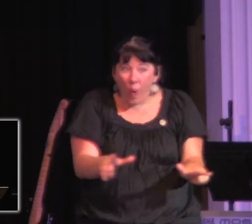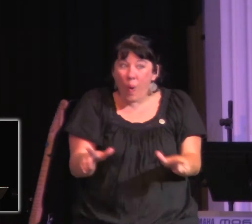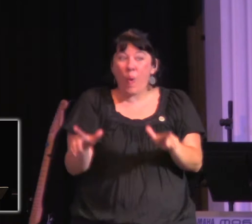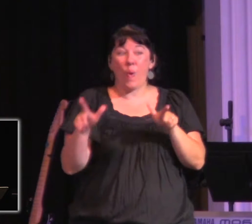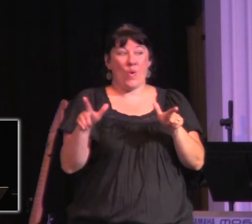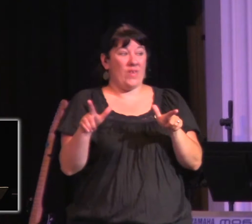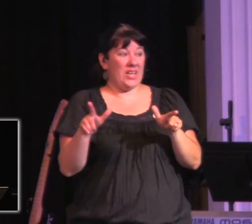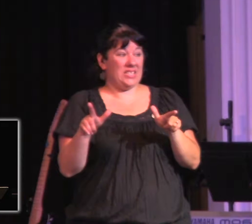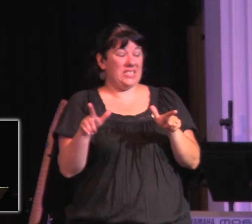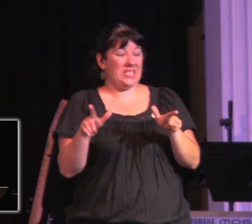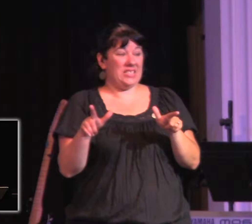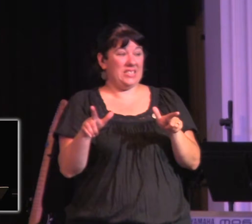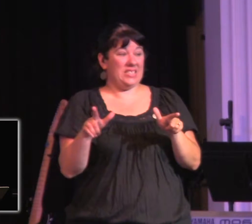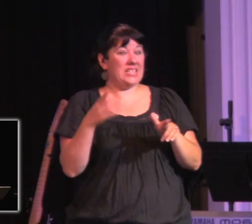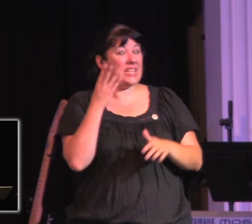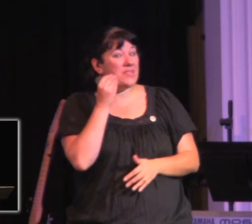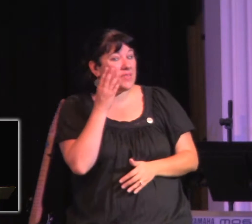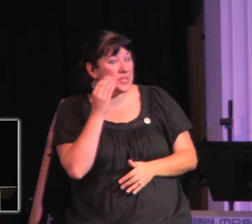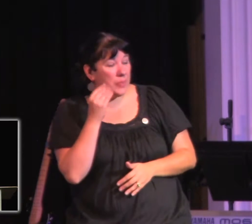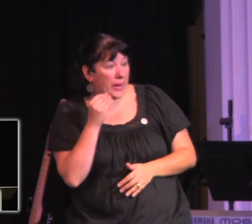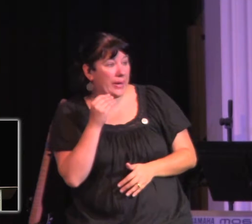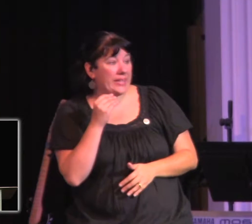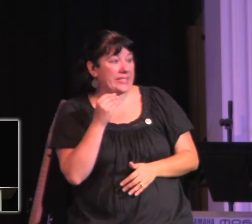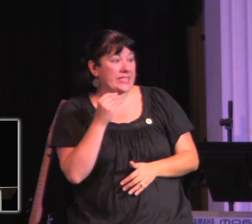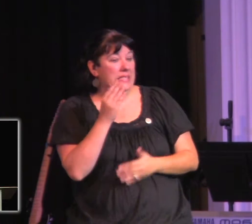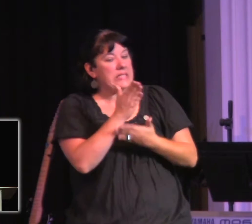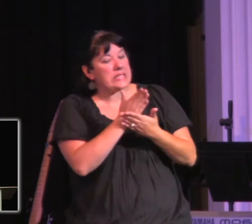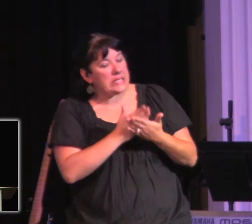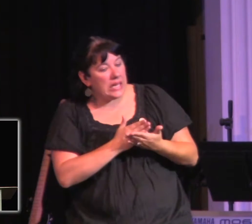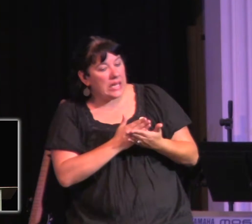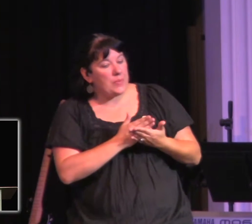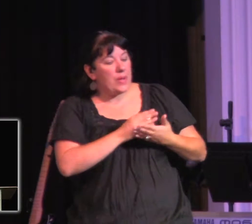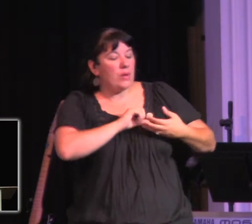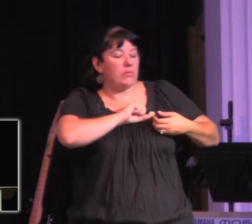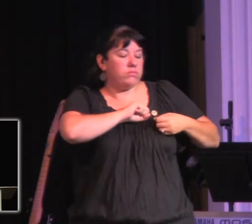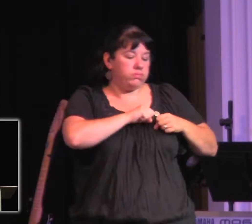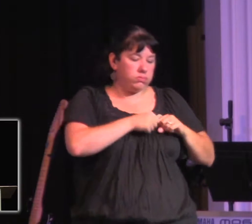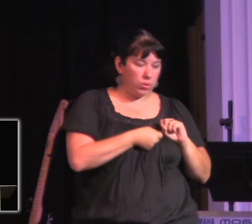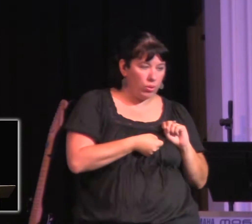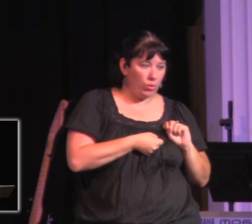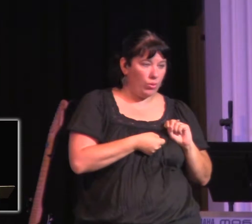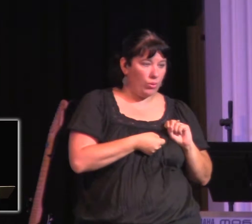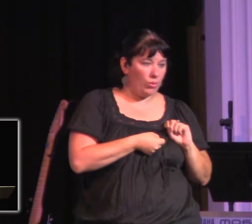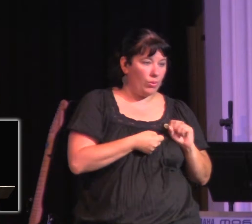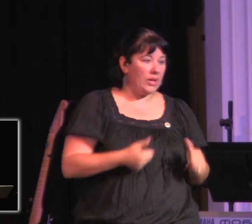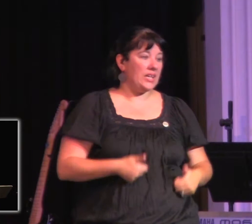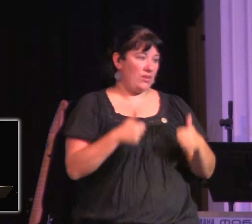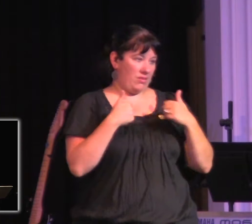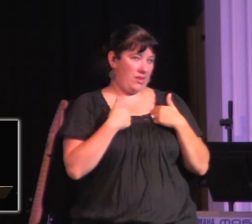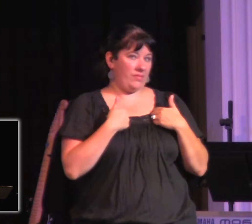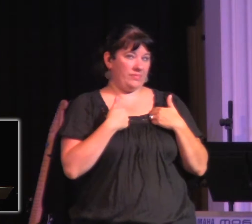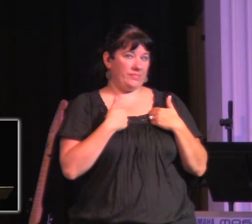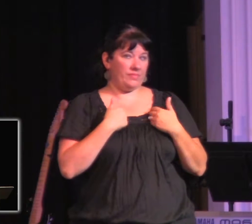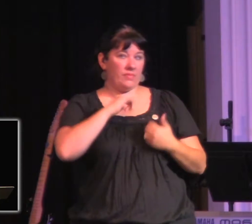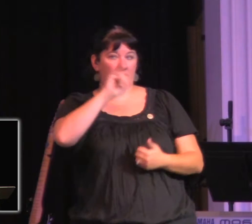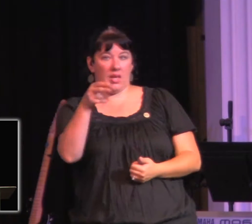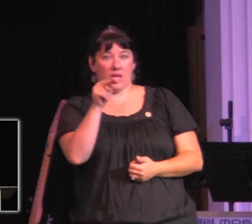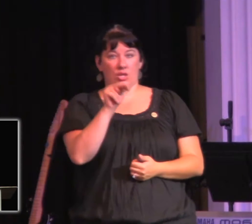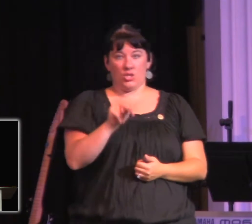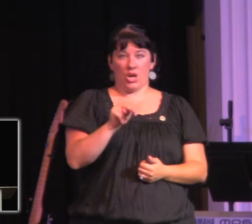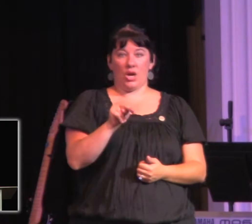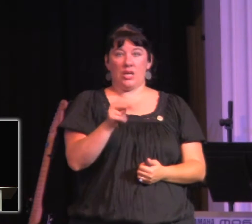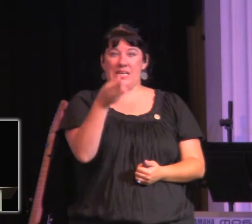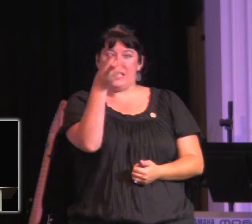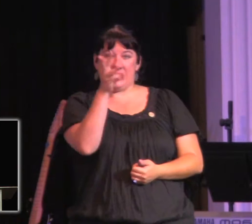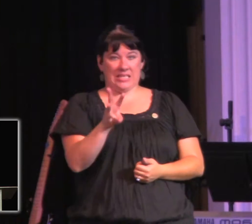have experienced some level of brokenness in our life. In John 16 and 33, Jesus said, "Here